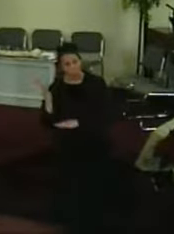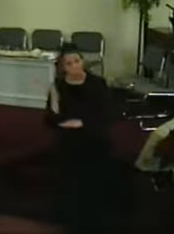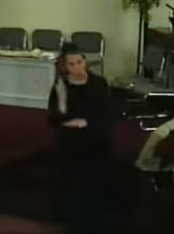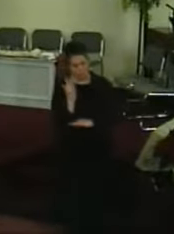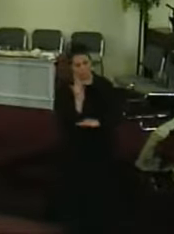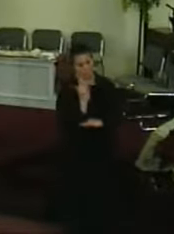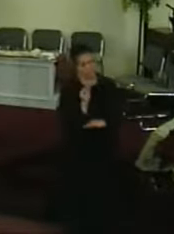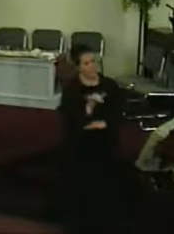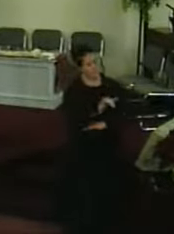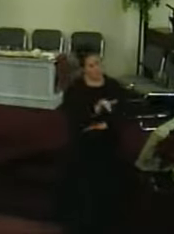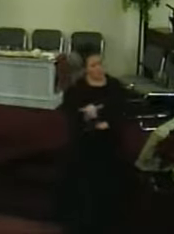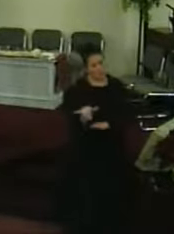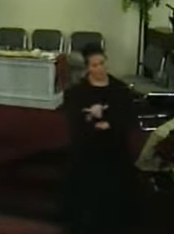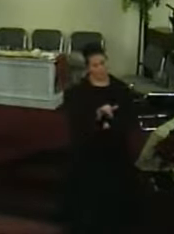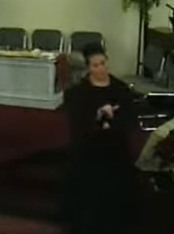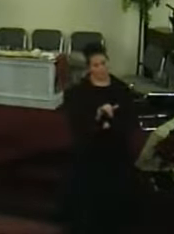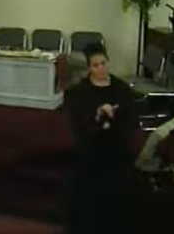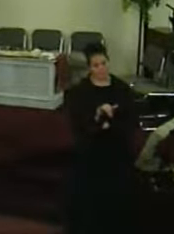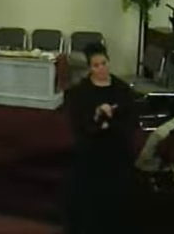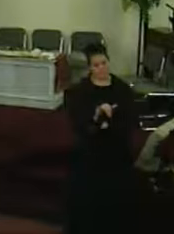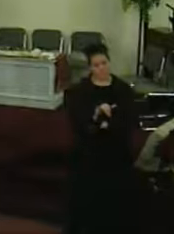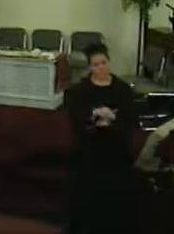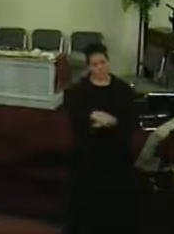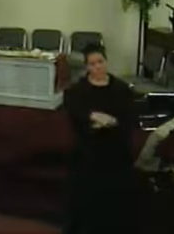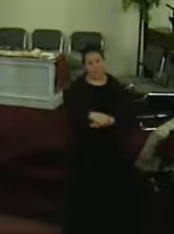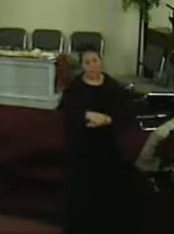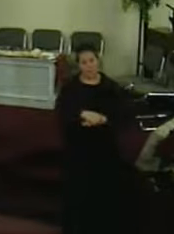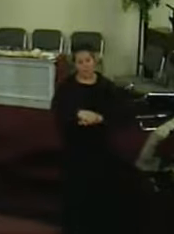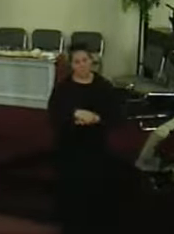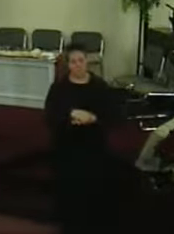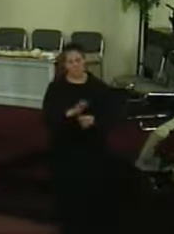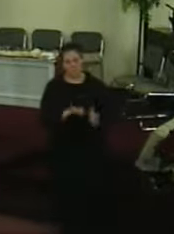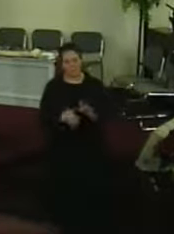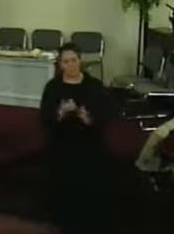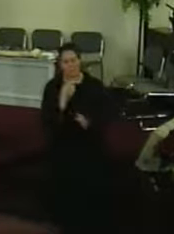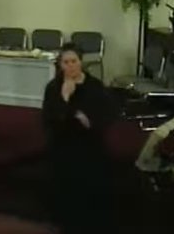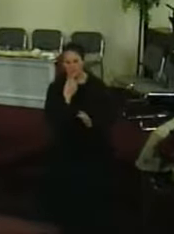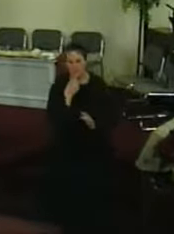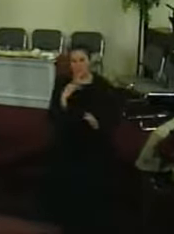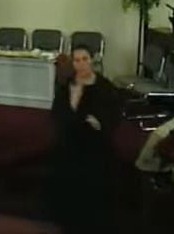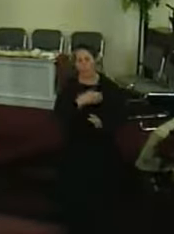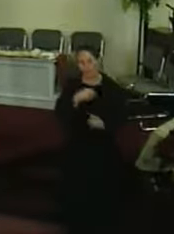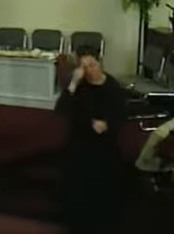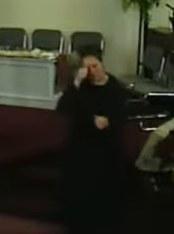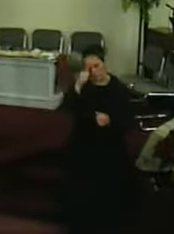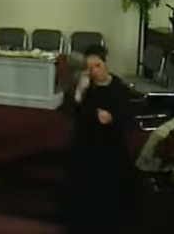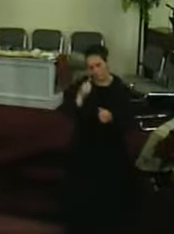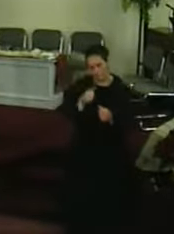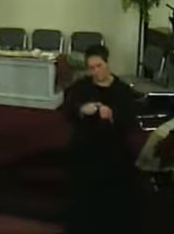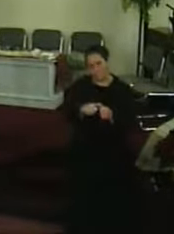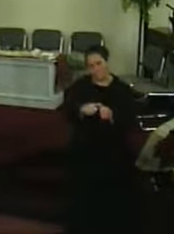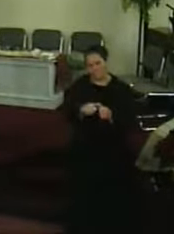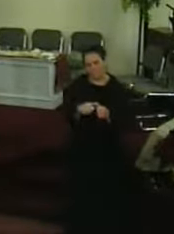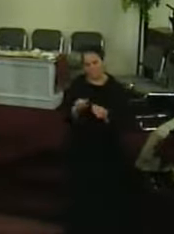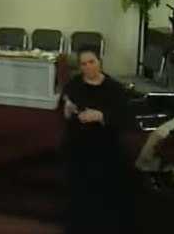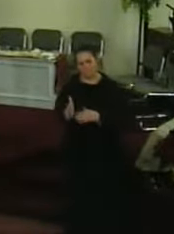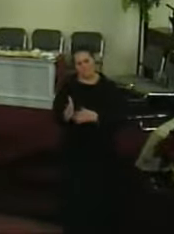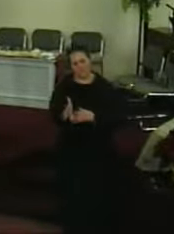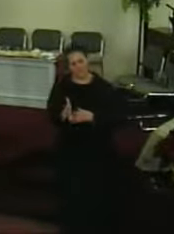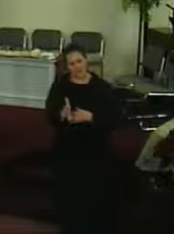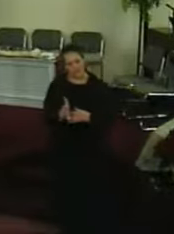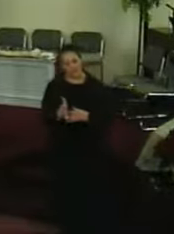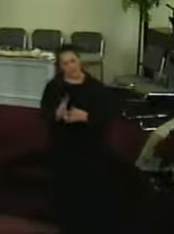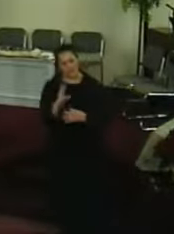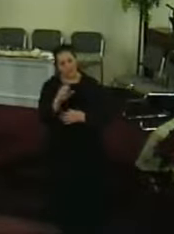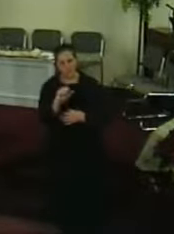6, we remember the fish which we did eat freely in Egypt, the cucumbers and the melons and the leeks